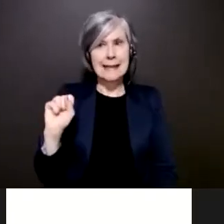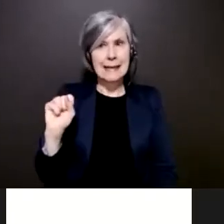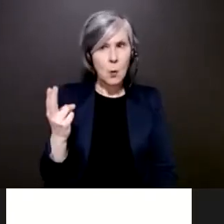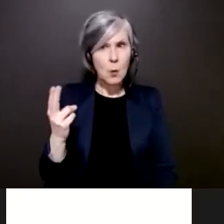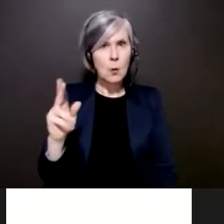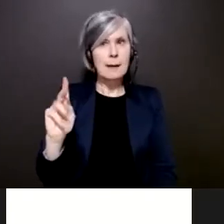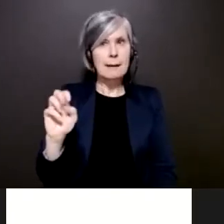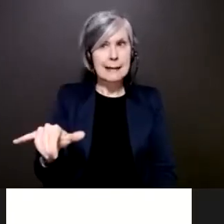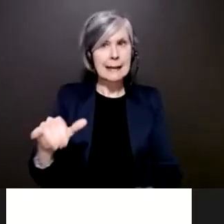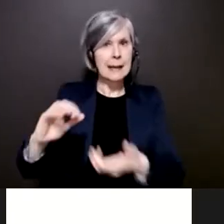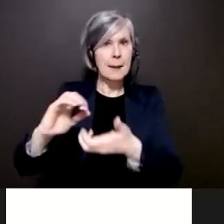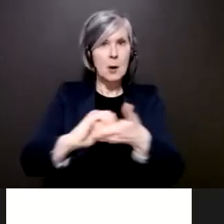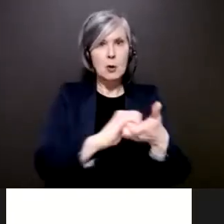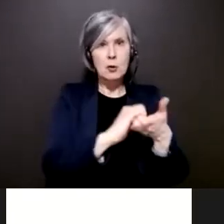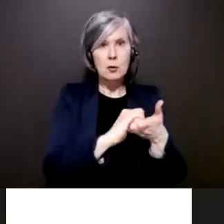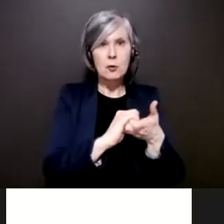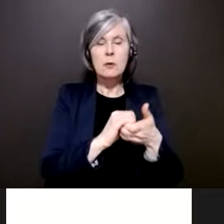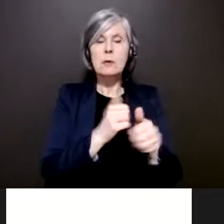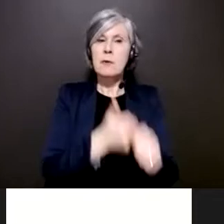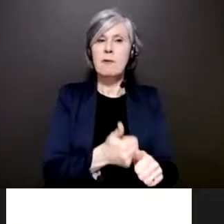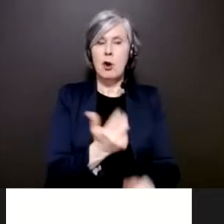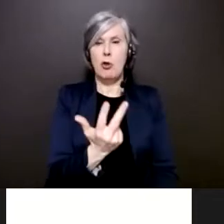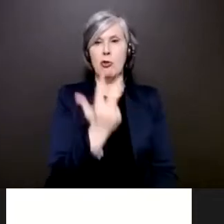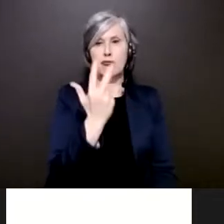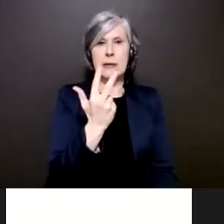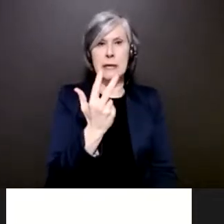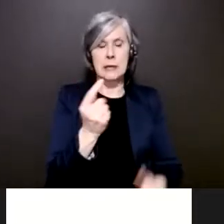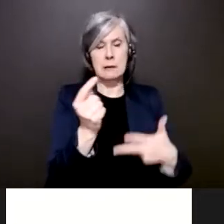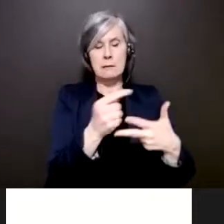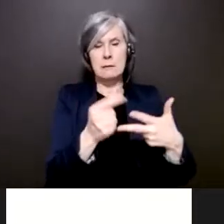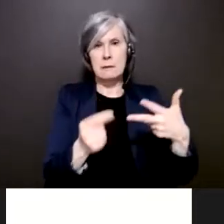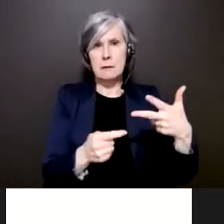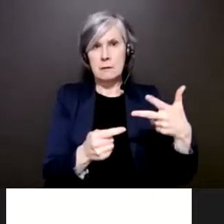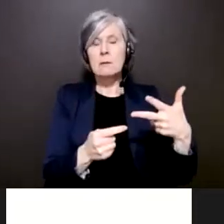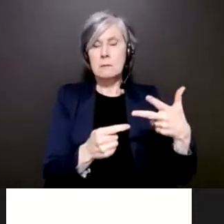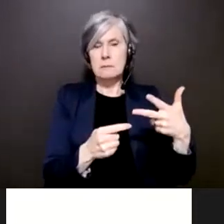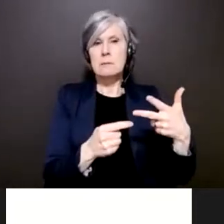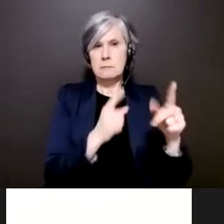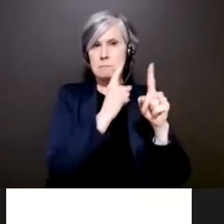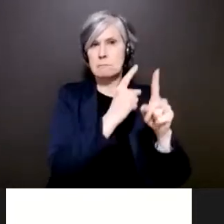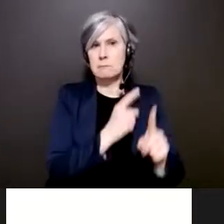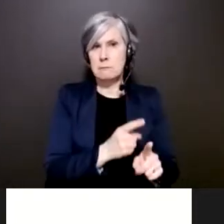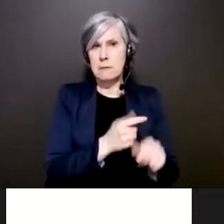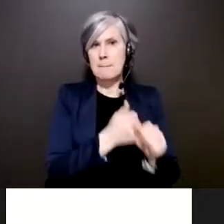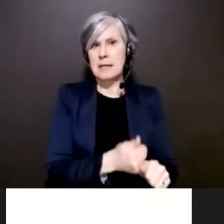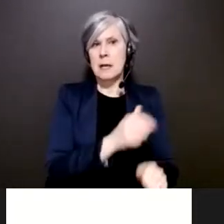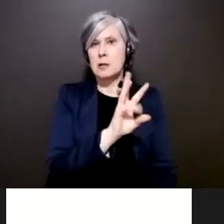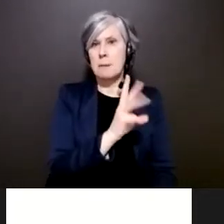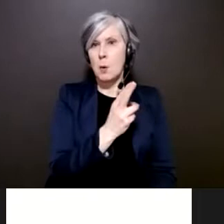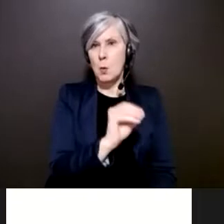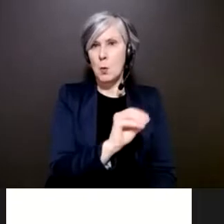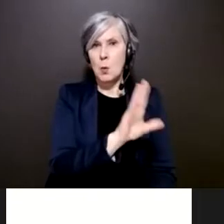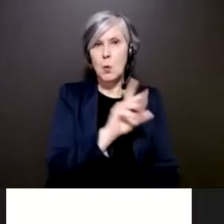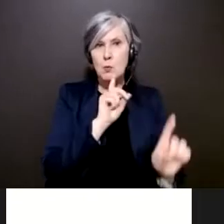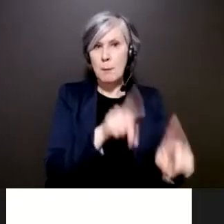strategic evidence-based interventions outlined by the WHO report, and namely education across the